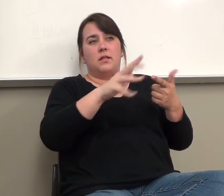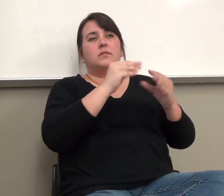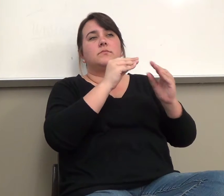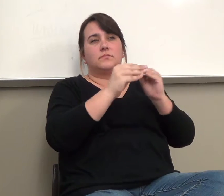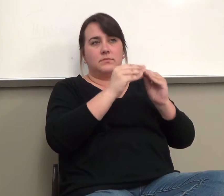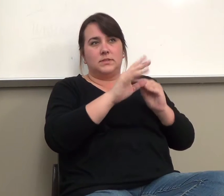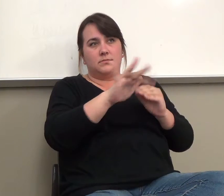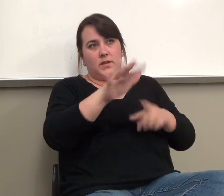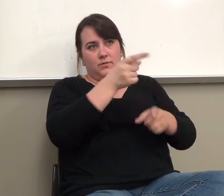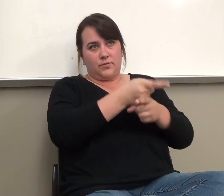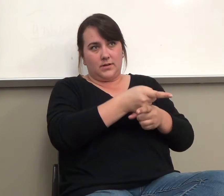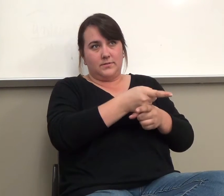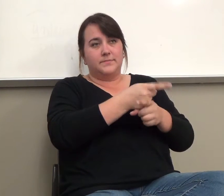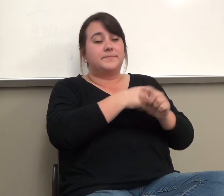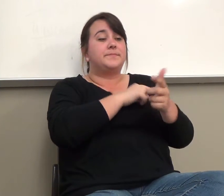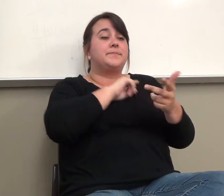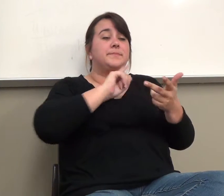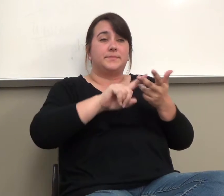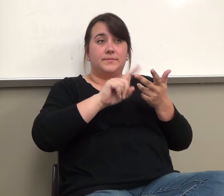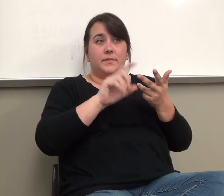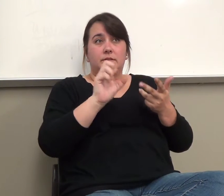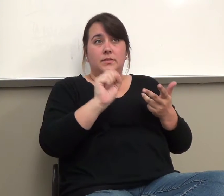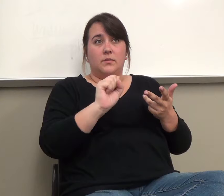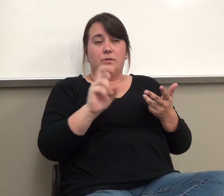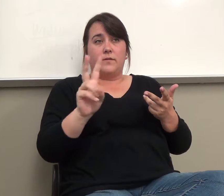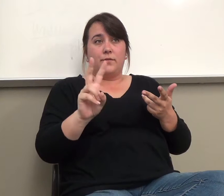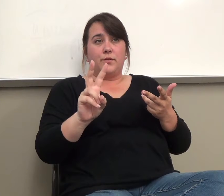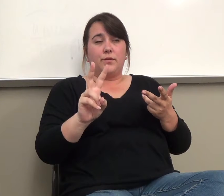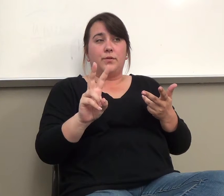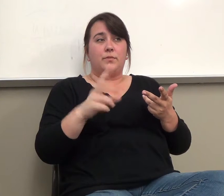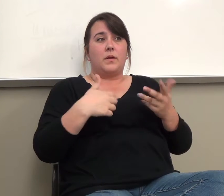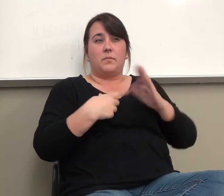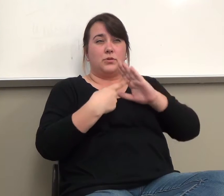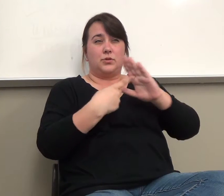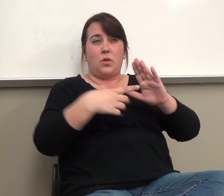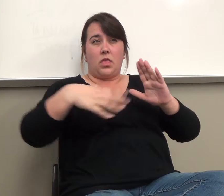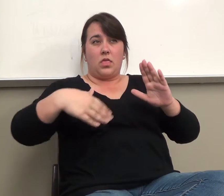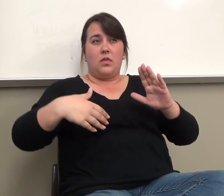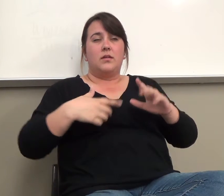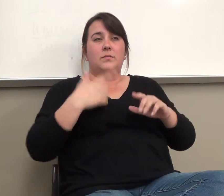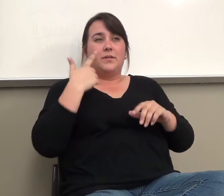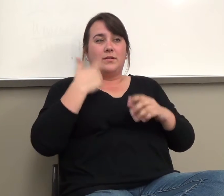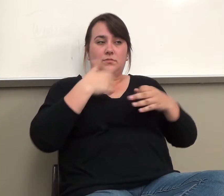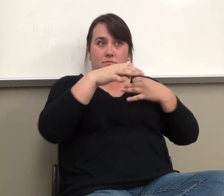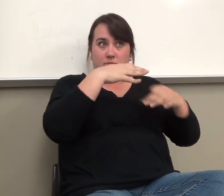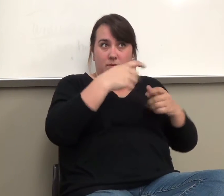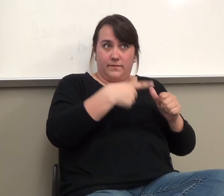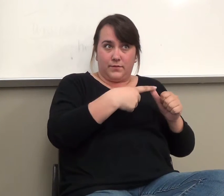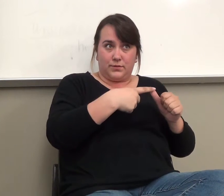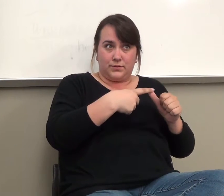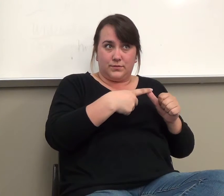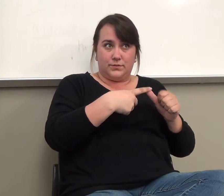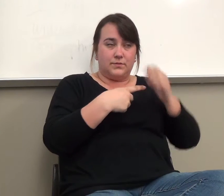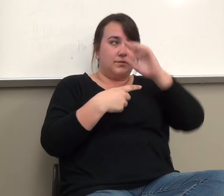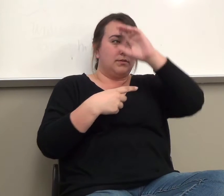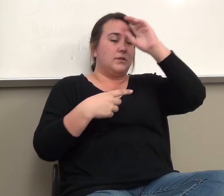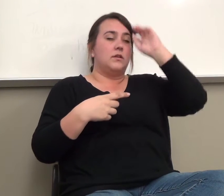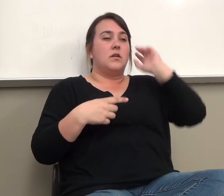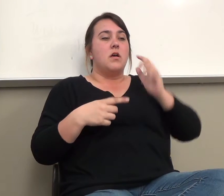called to your attention. On this one, I'm not showing it to you yet because I want to explain it to you. What I'm asking you